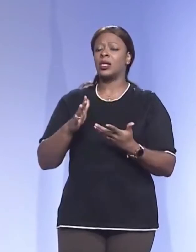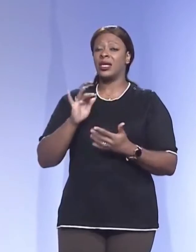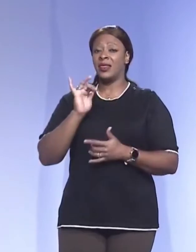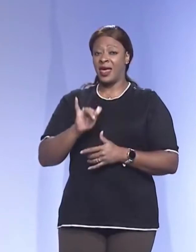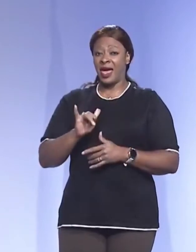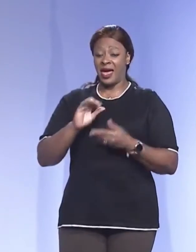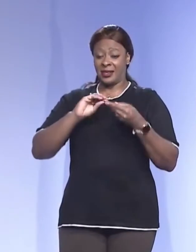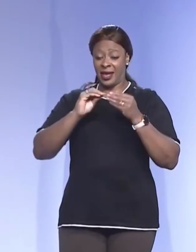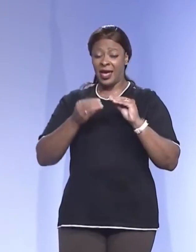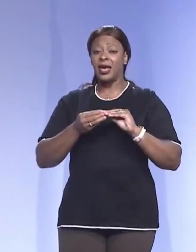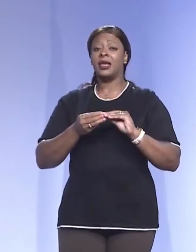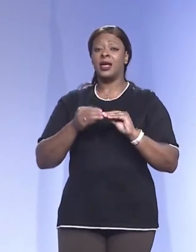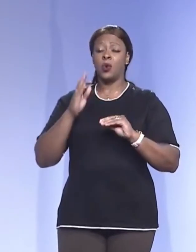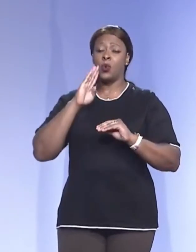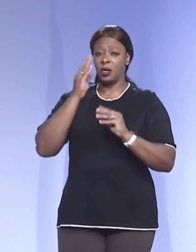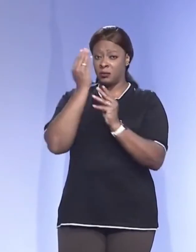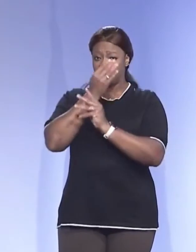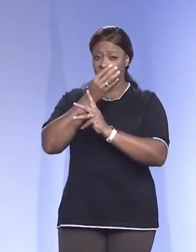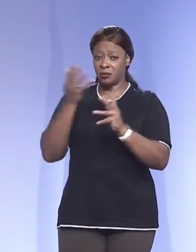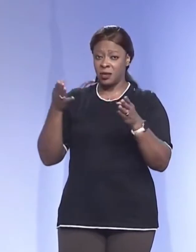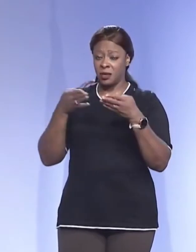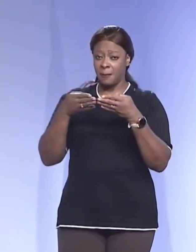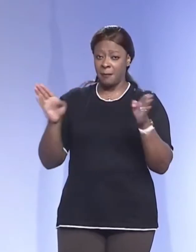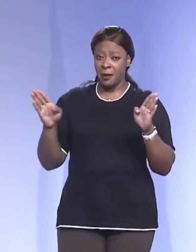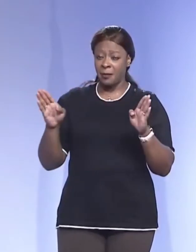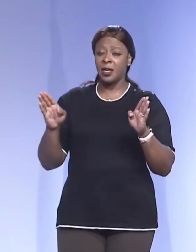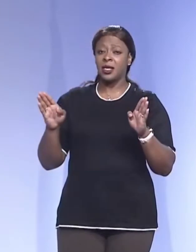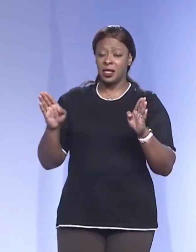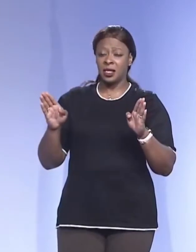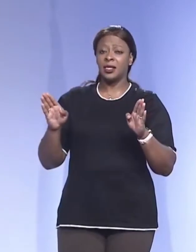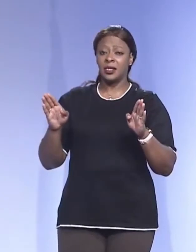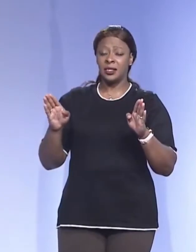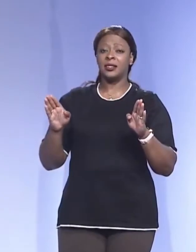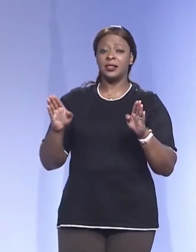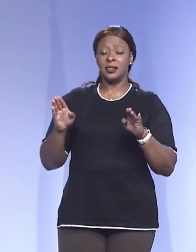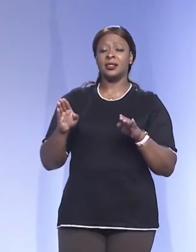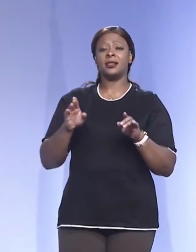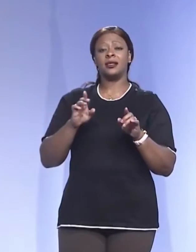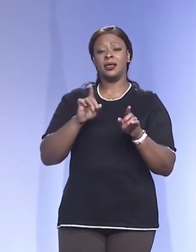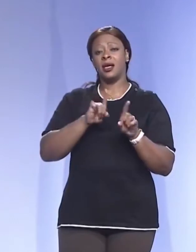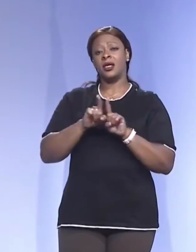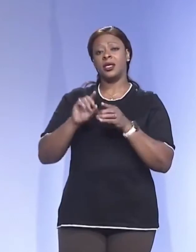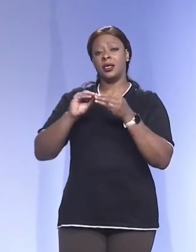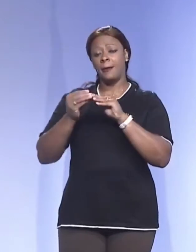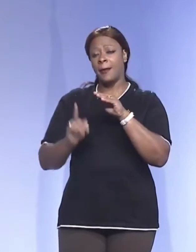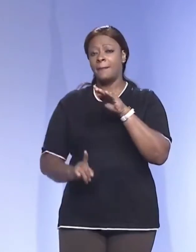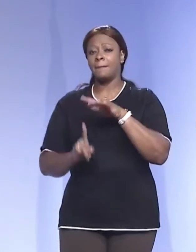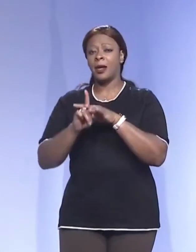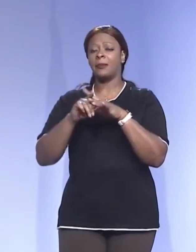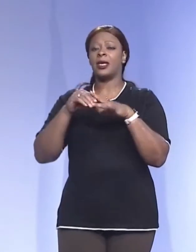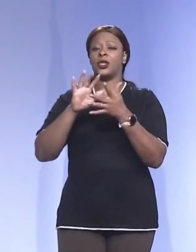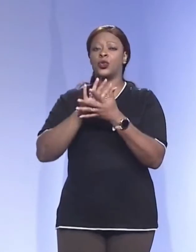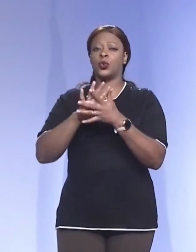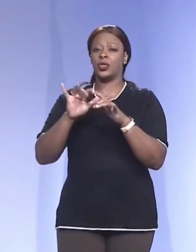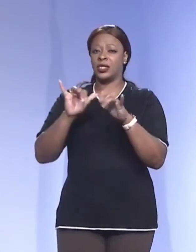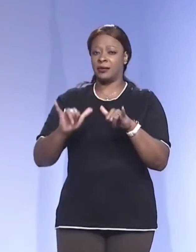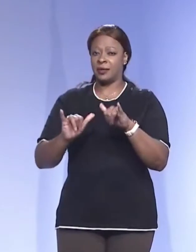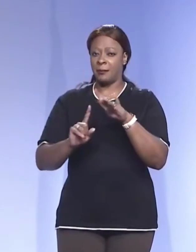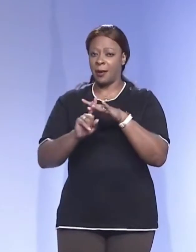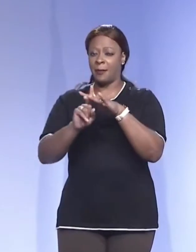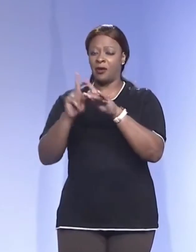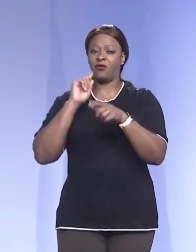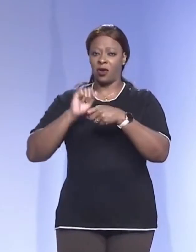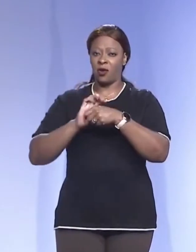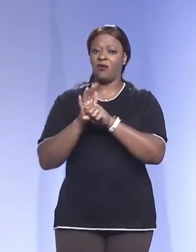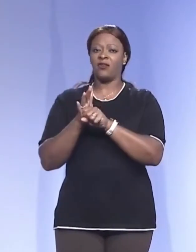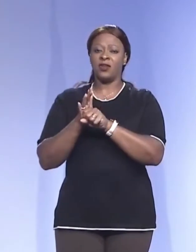data be available for public release as to the number of cases in school systems? Because I know the